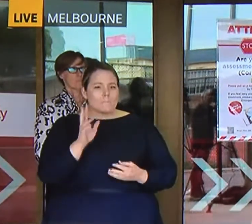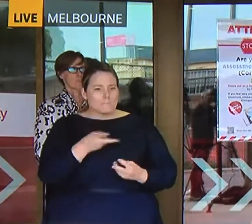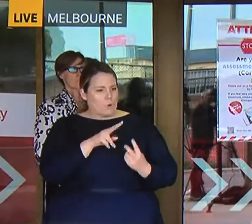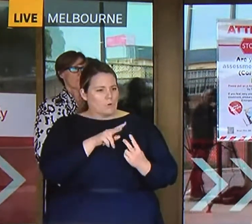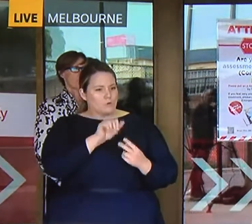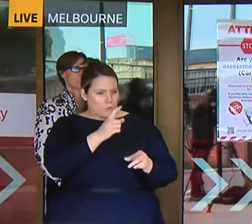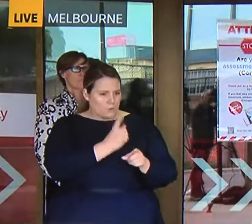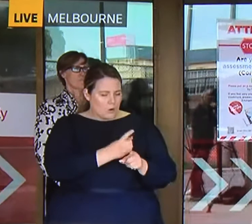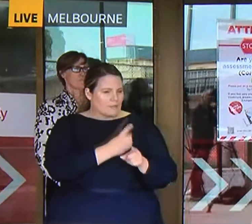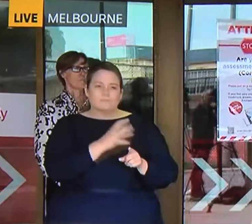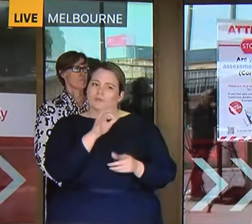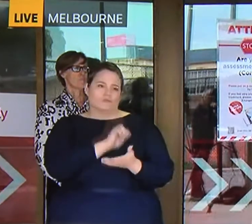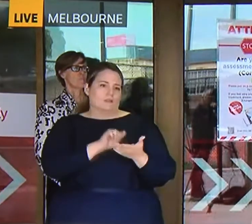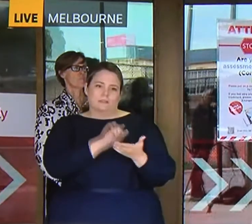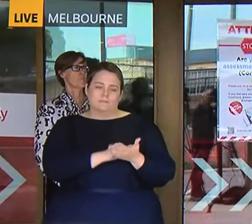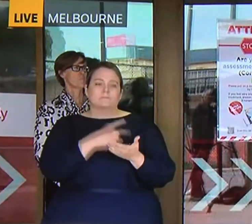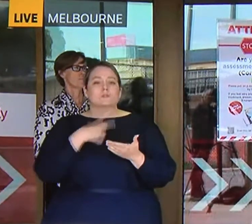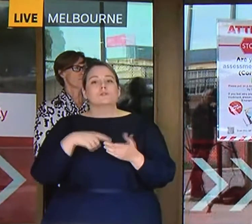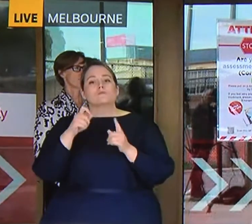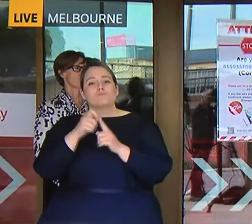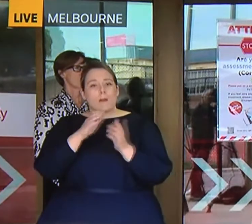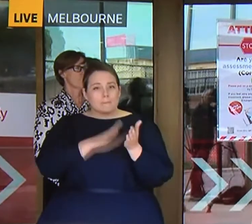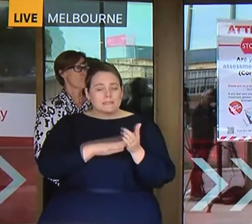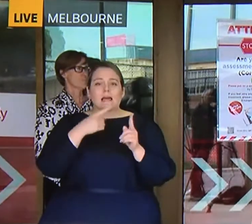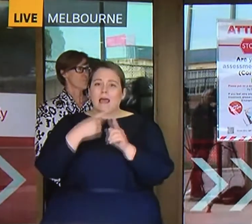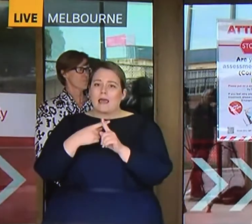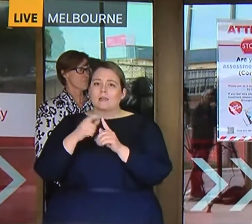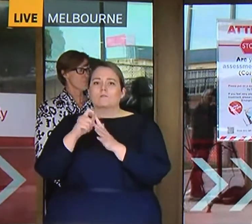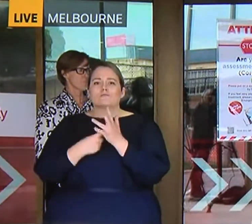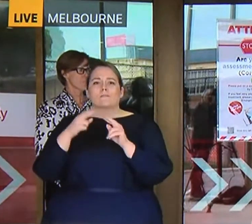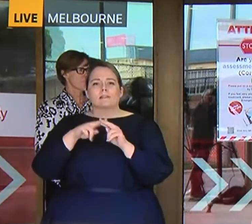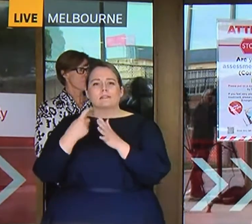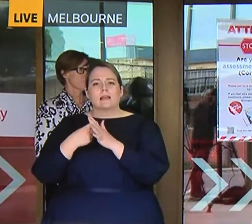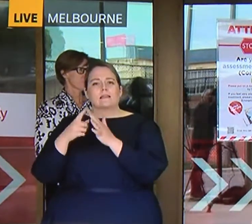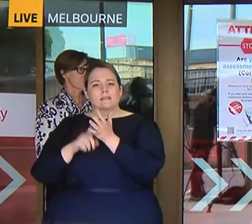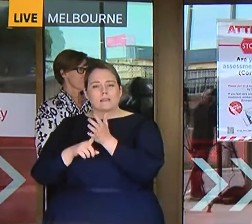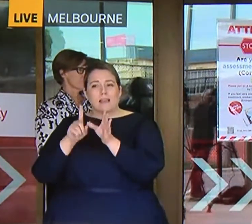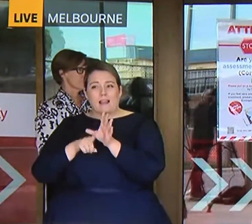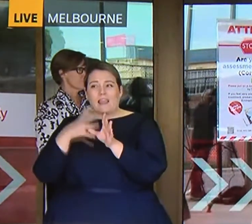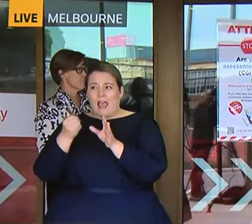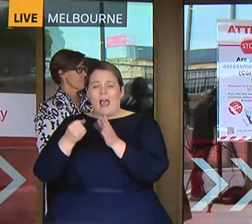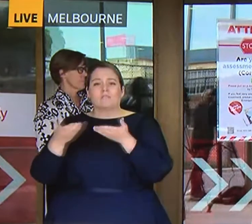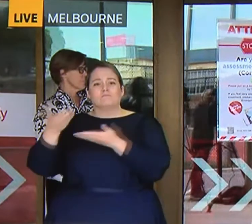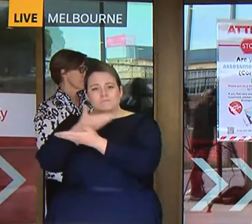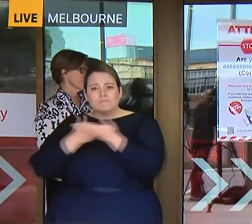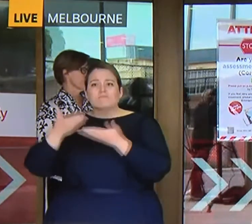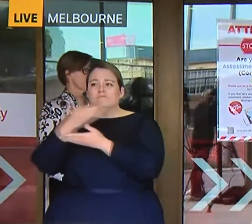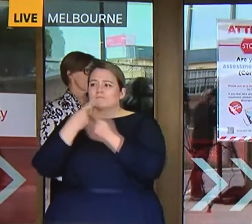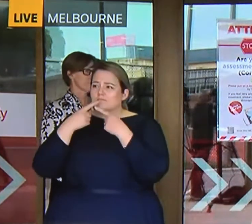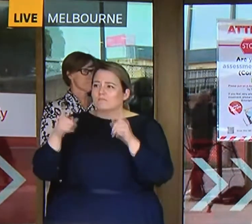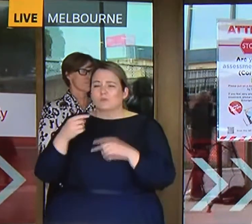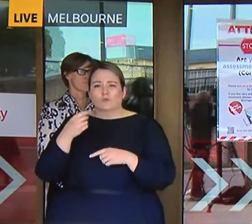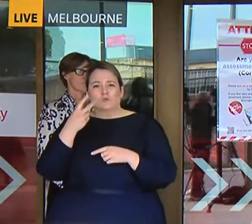Firstly, the Prime Minister and Professor Kelly held a press conference, I think, a week and a half ago, where the modelling